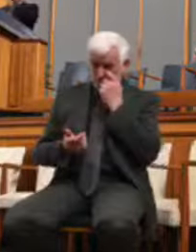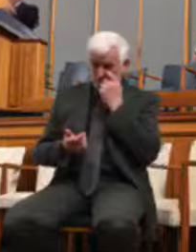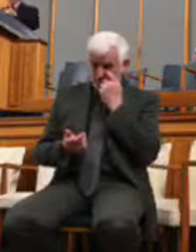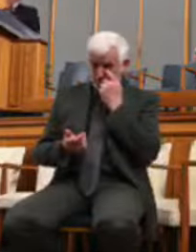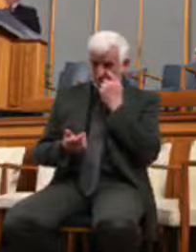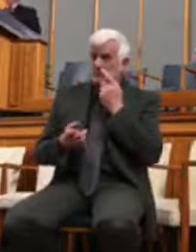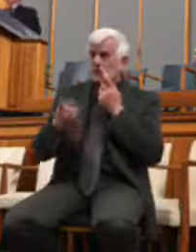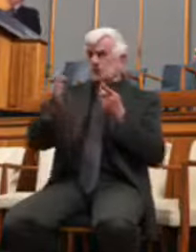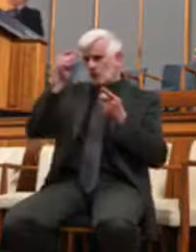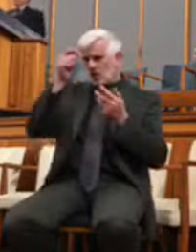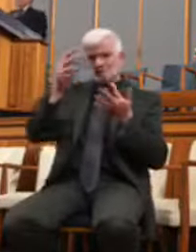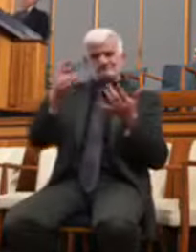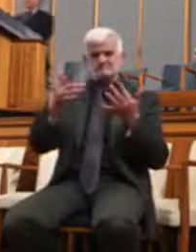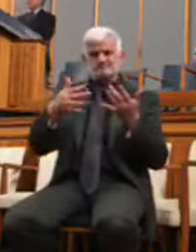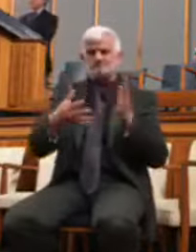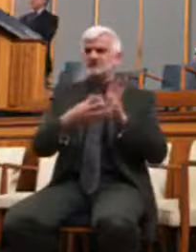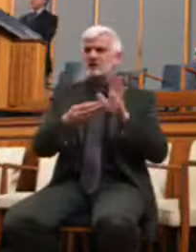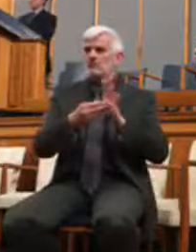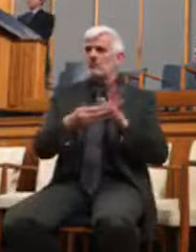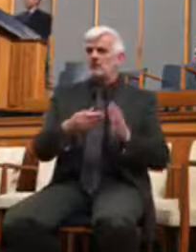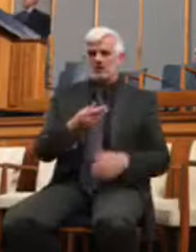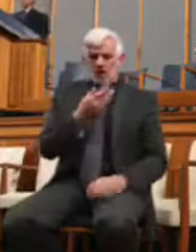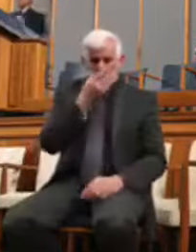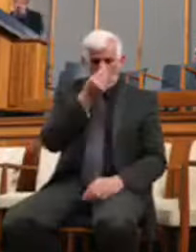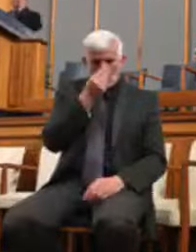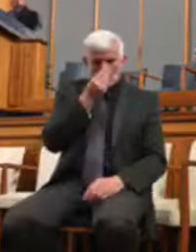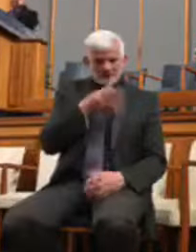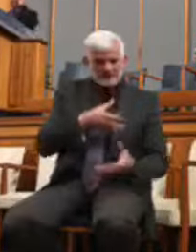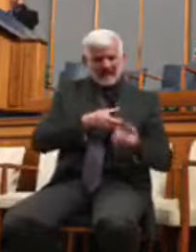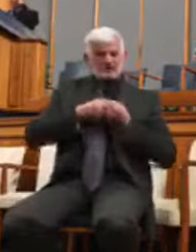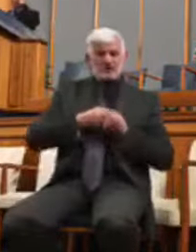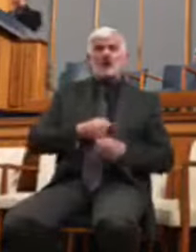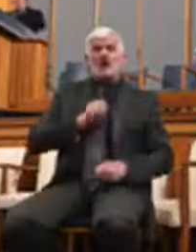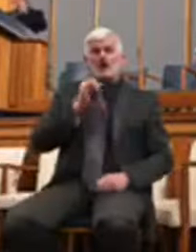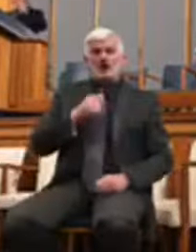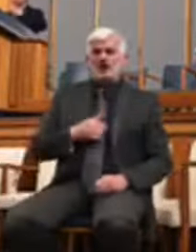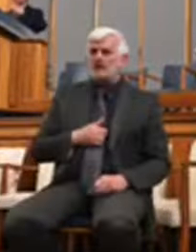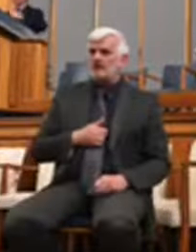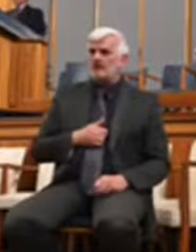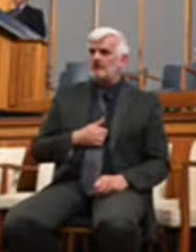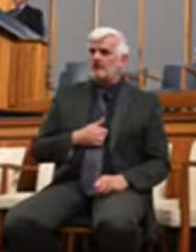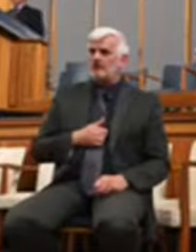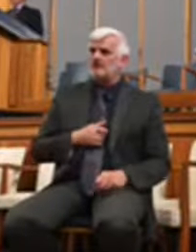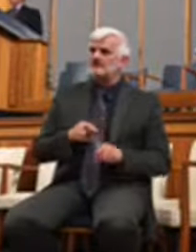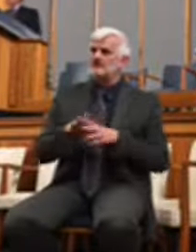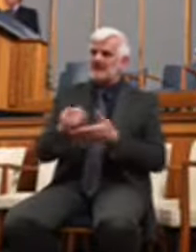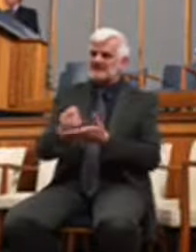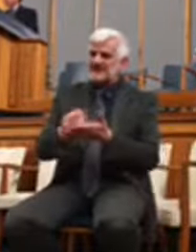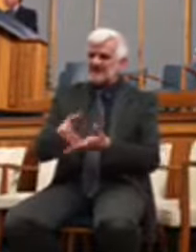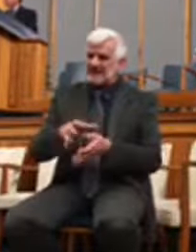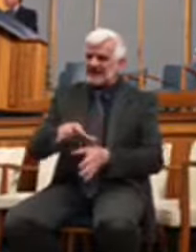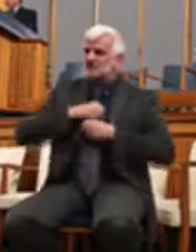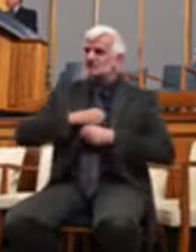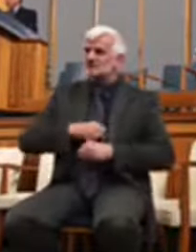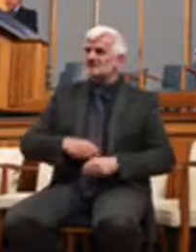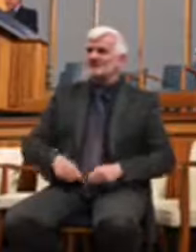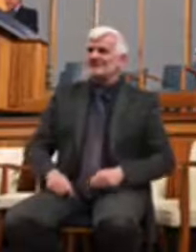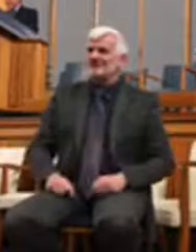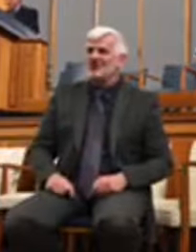boat. No, it is in our nature. It is what we are, and we practice it